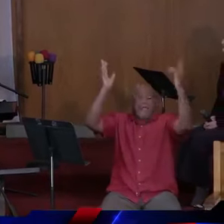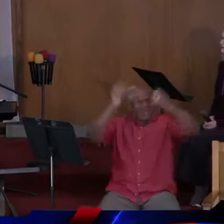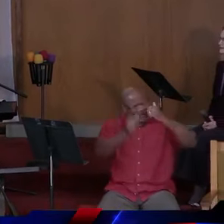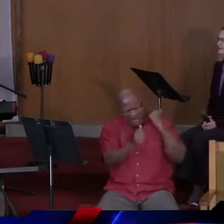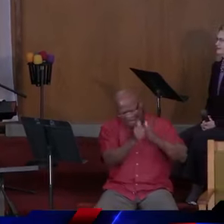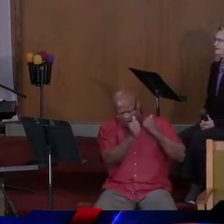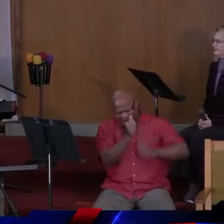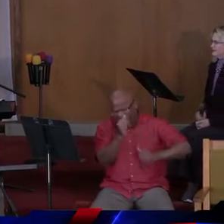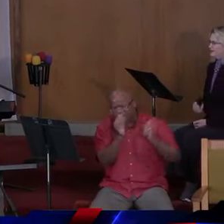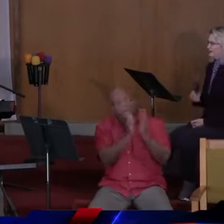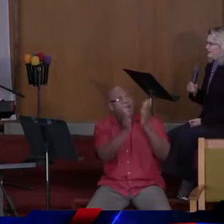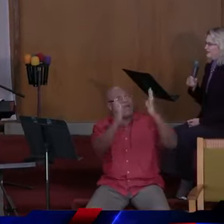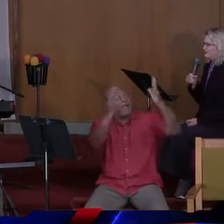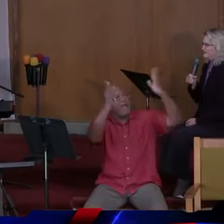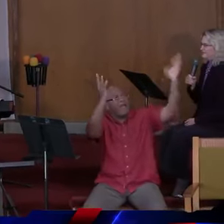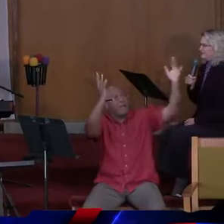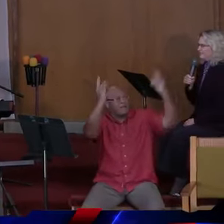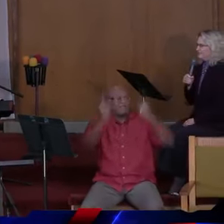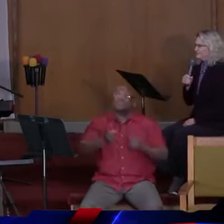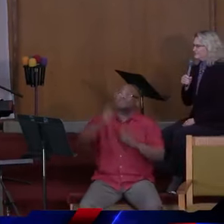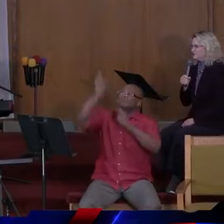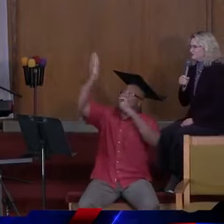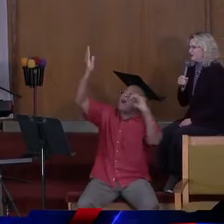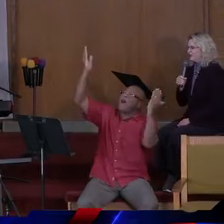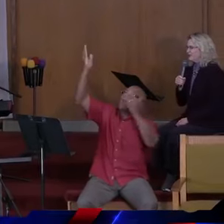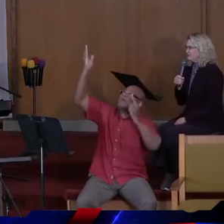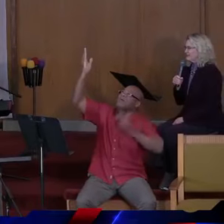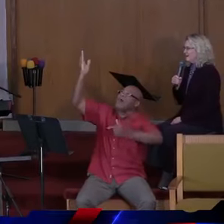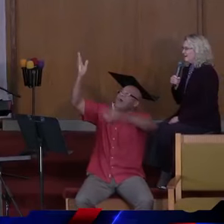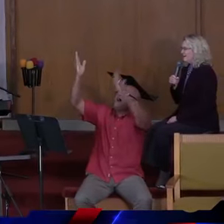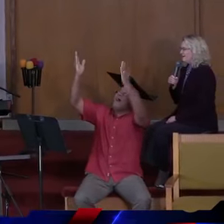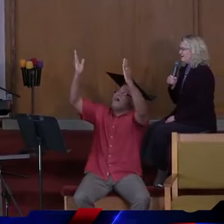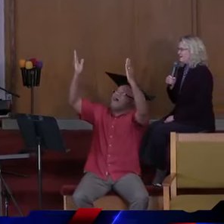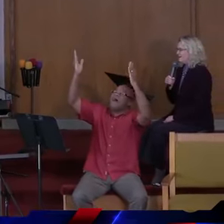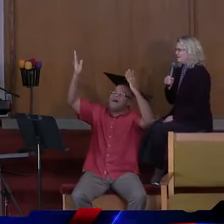Every praise is to our God.